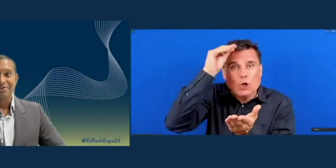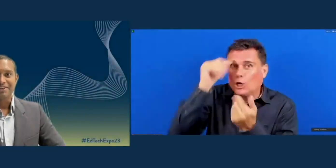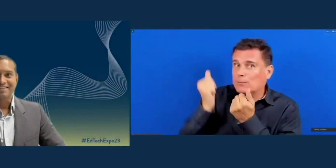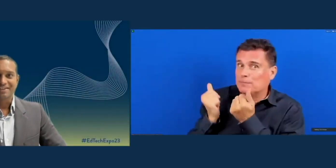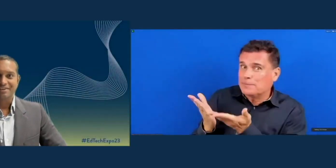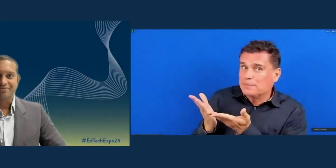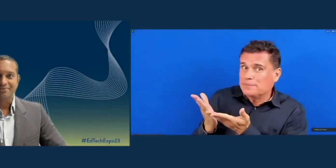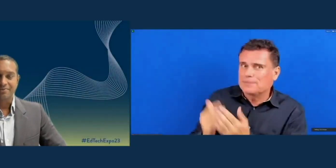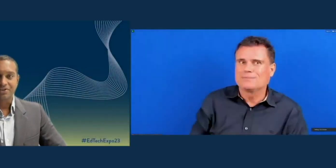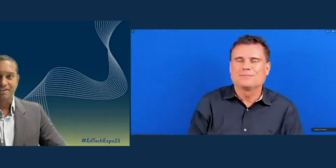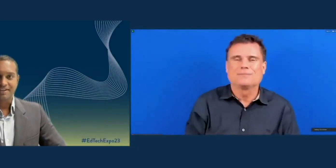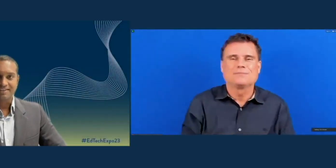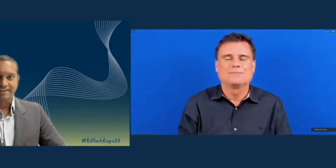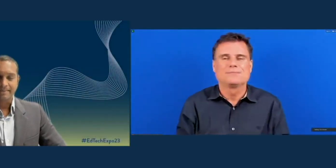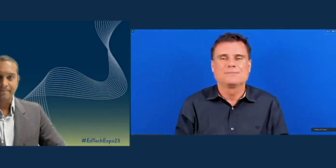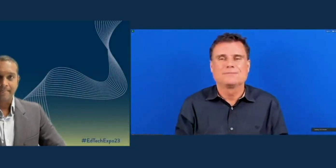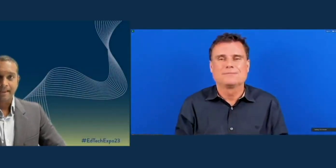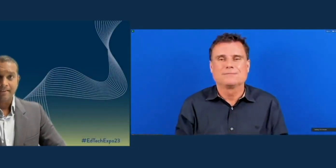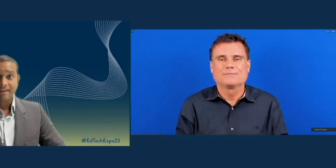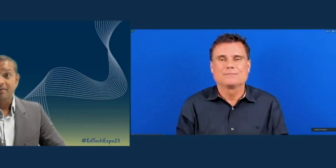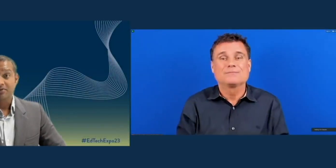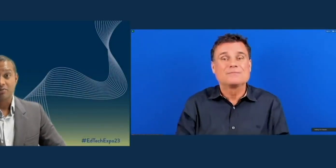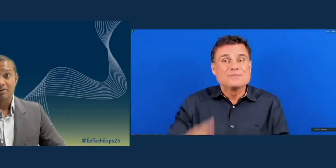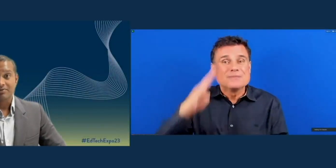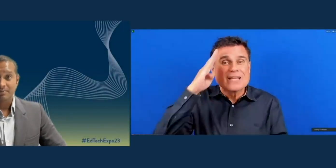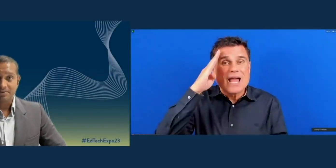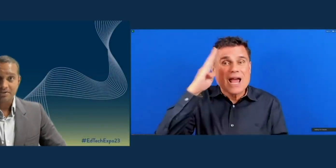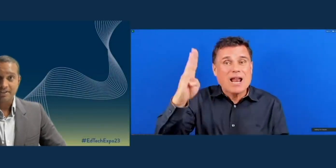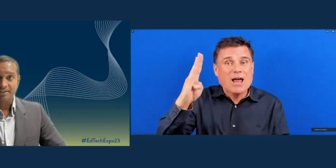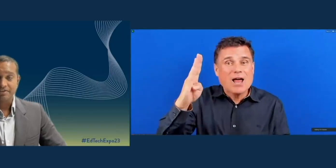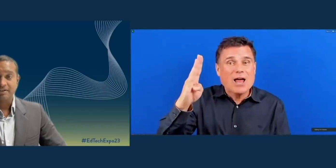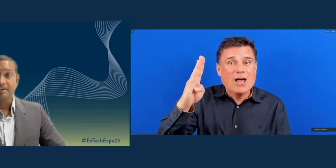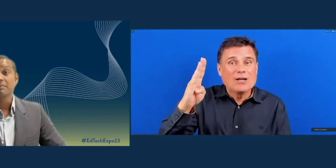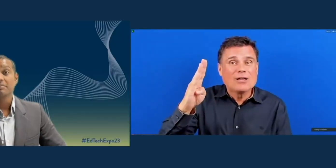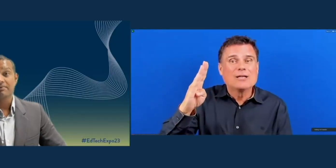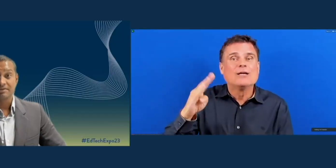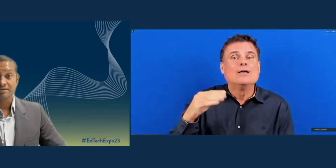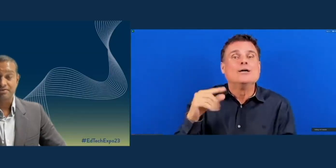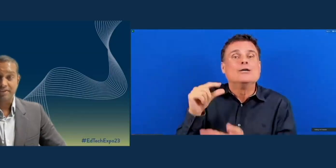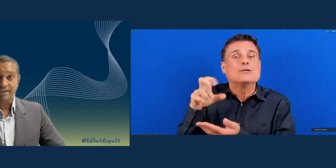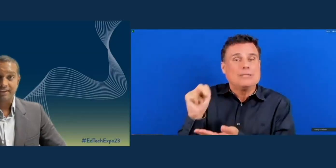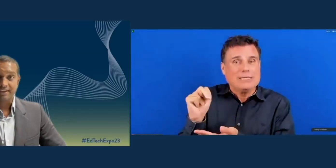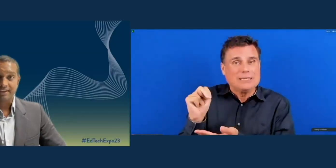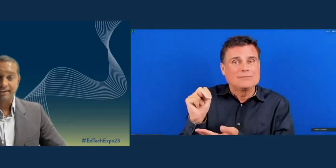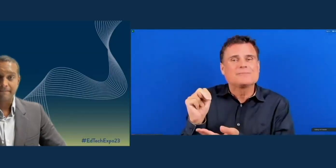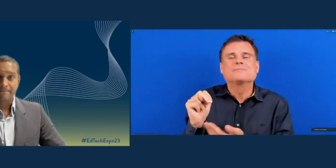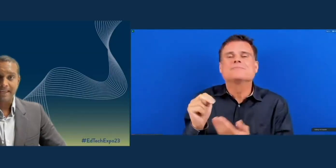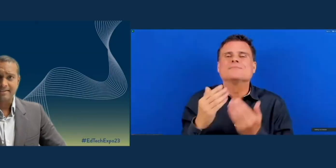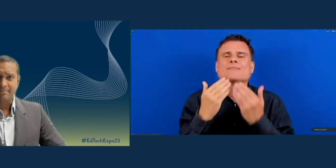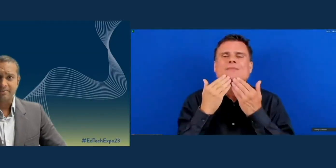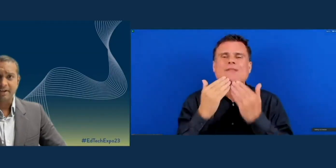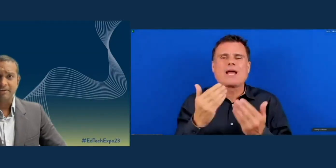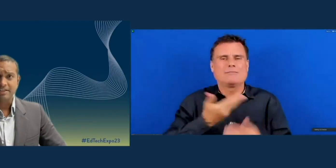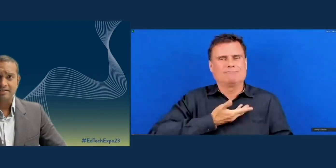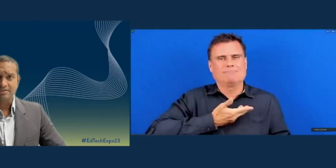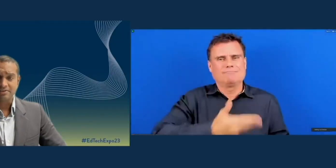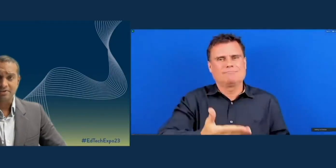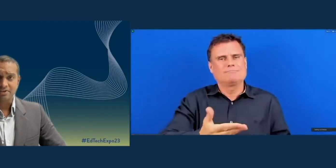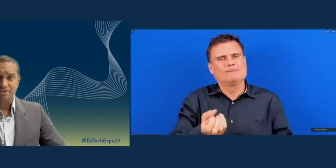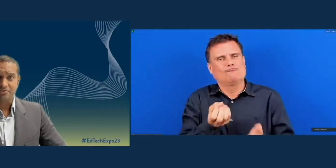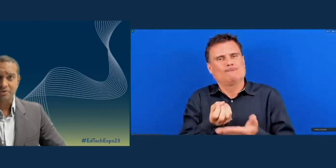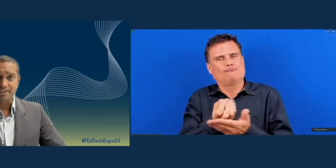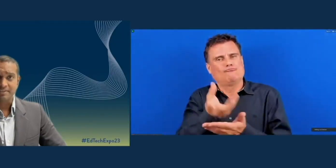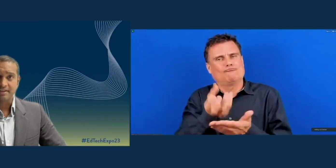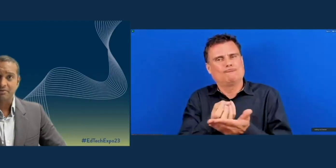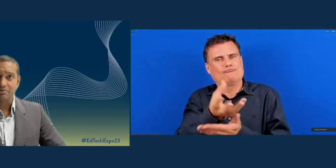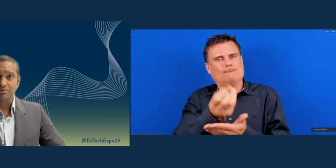Hello, Creason here from Curious Learning. Thank you for this wonderful opportunity to share a little bit of our story and some of our learnings over the